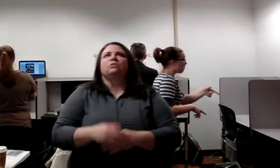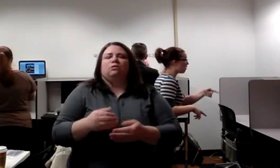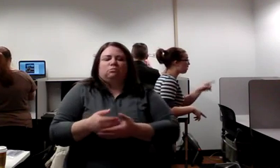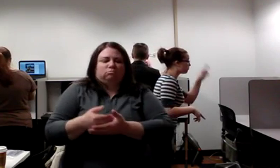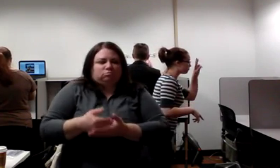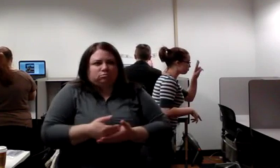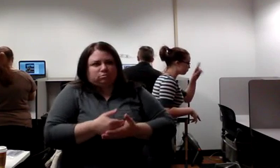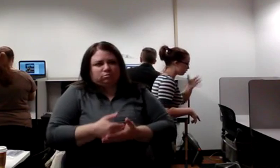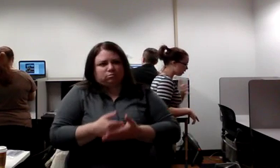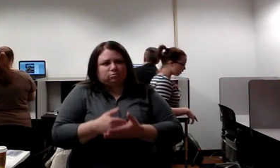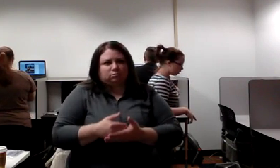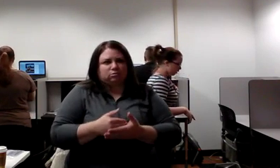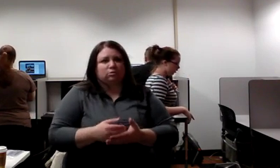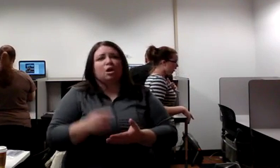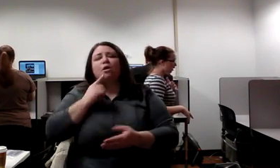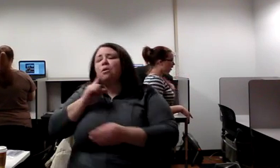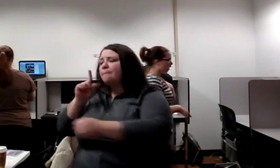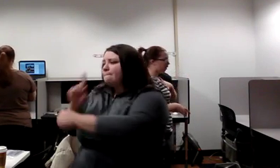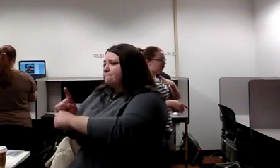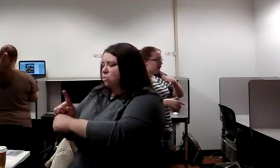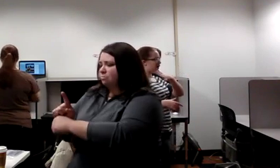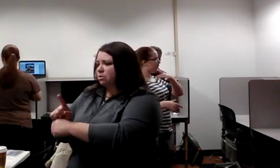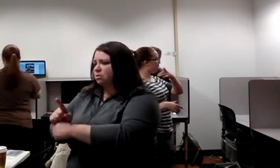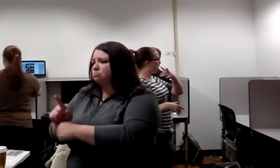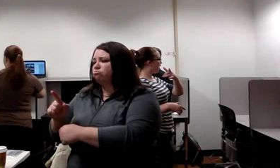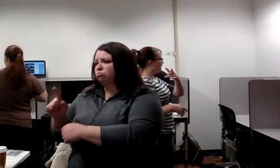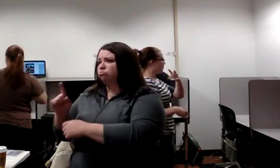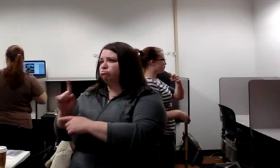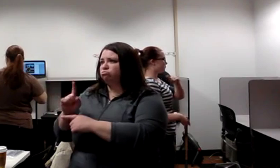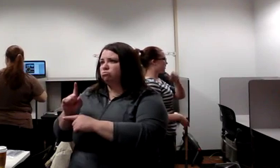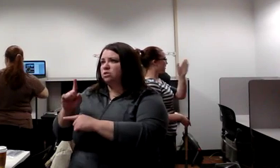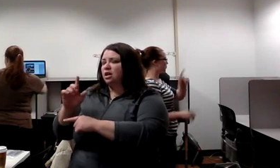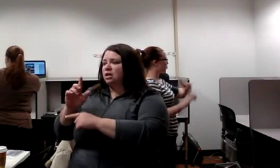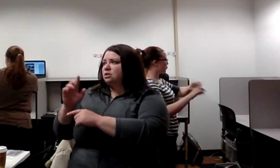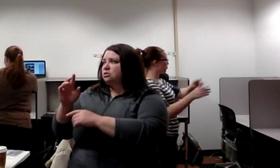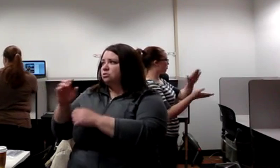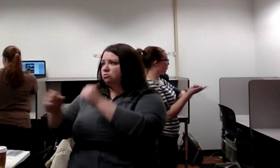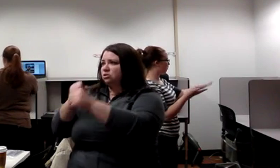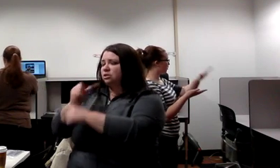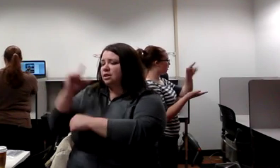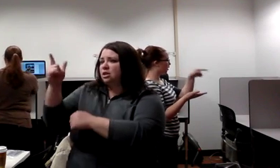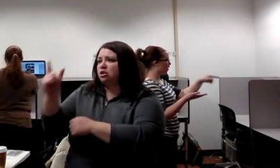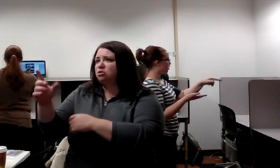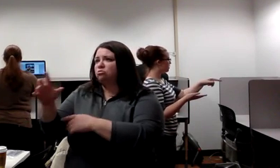parents promised that I would go to college. This was the start in my life.